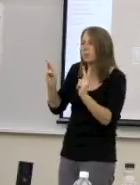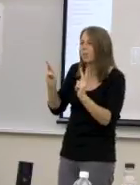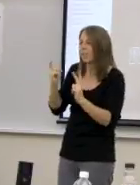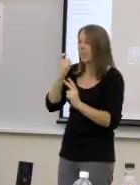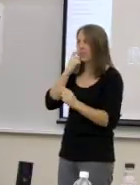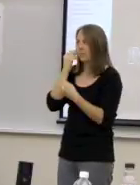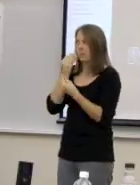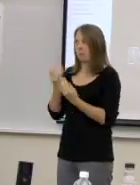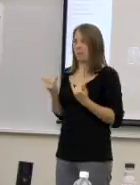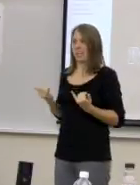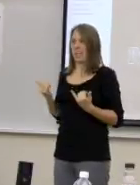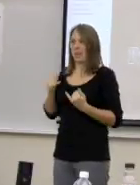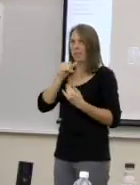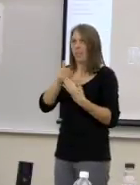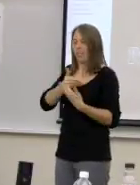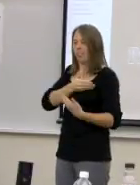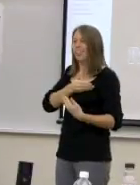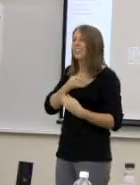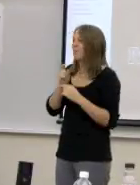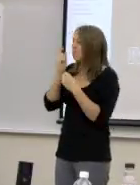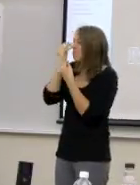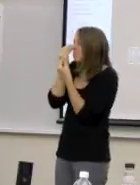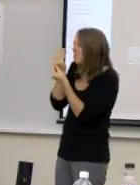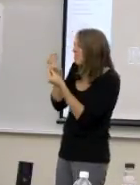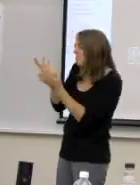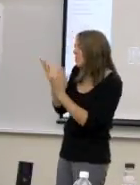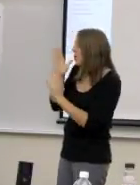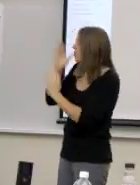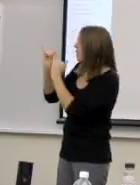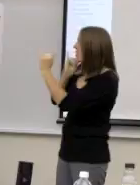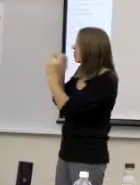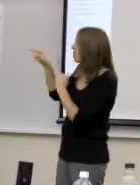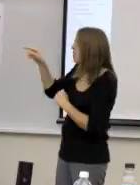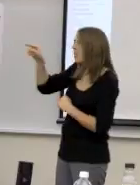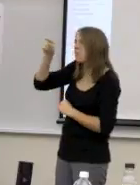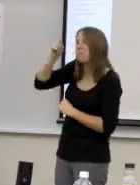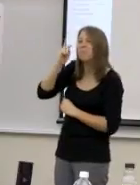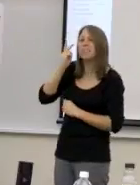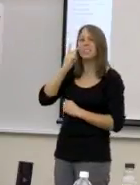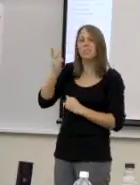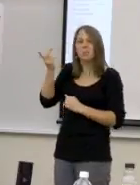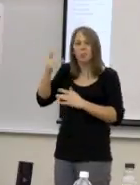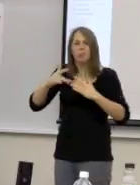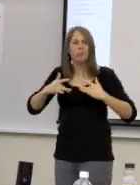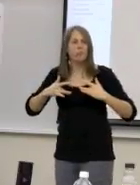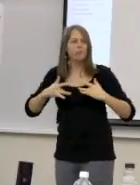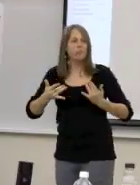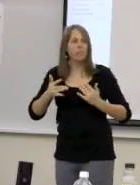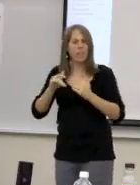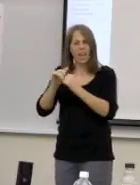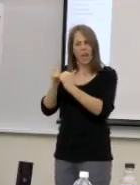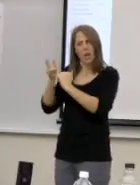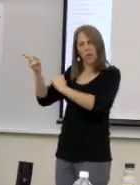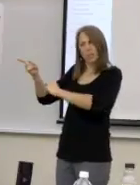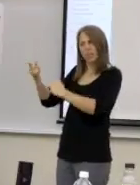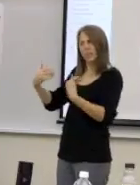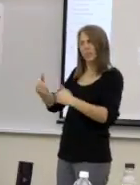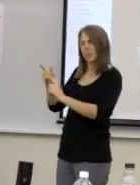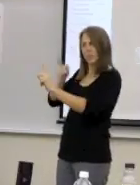to interview these people and find out what they're doing, what they did to accomplish their goals, and what they're